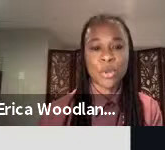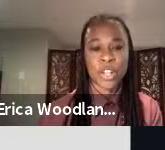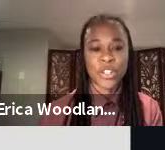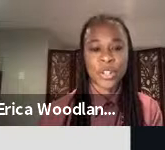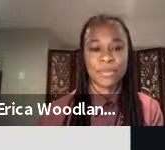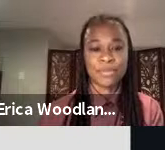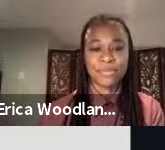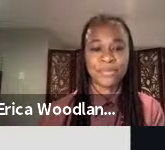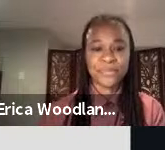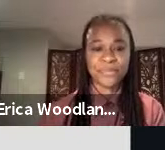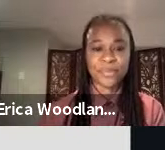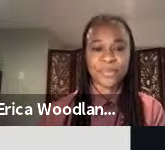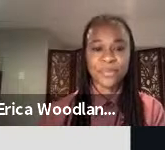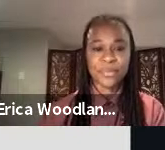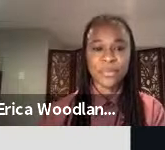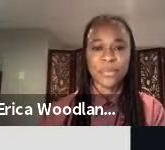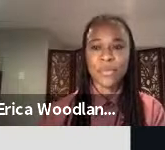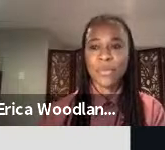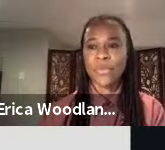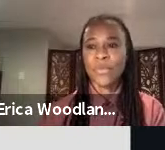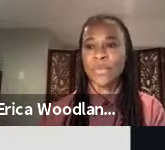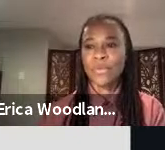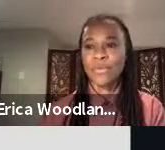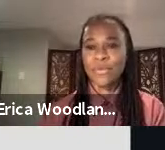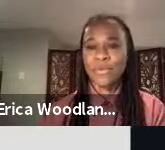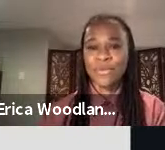collective liberation.